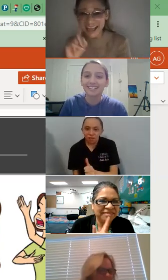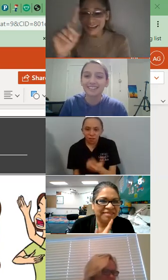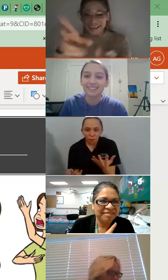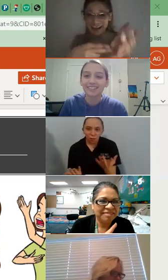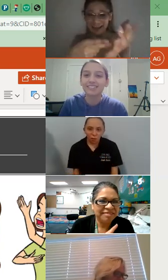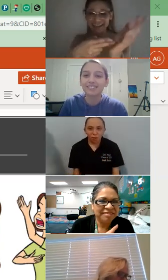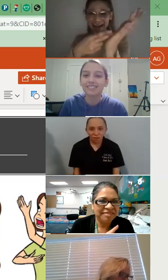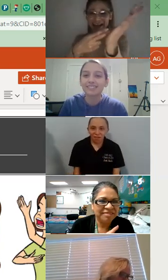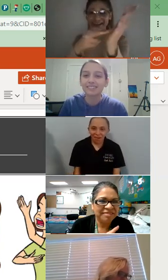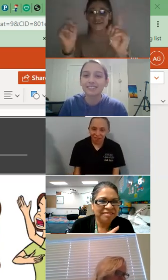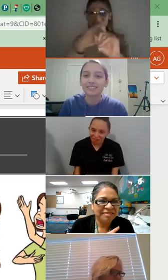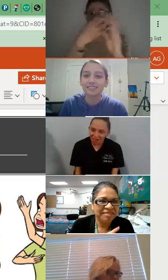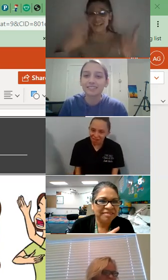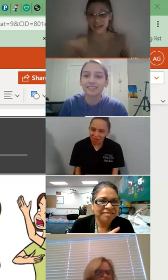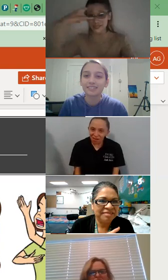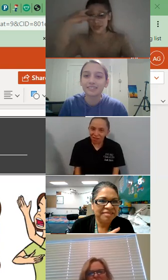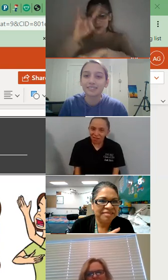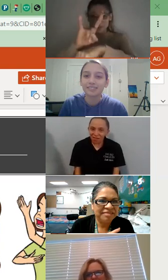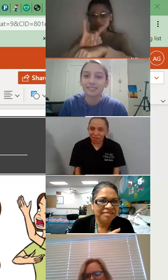seen this. So.